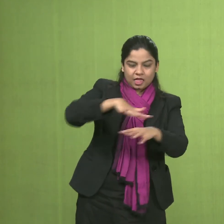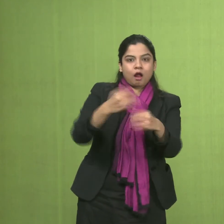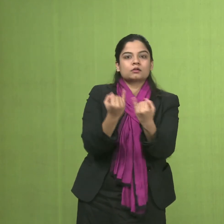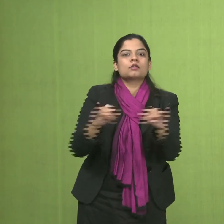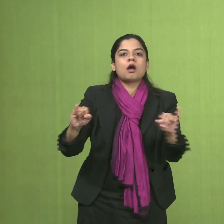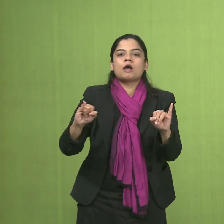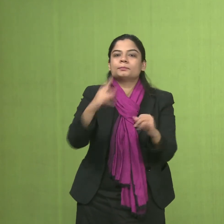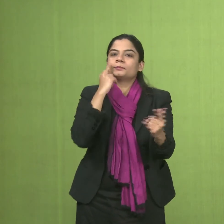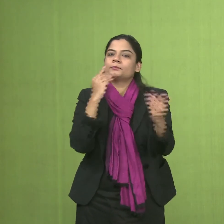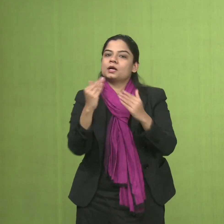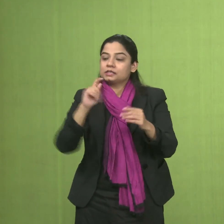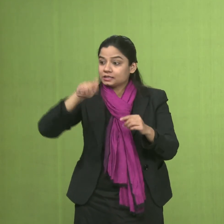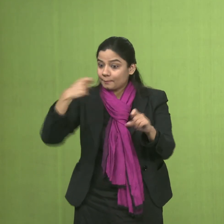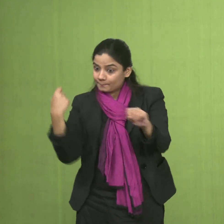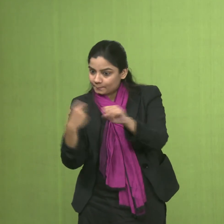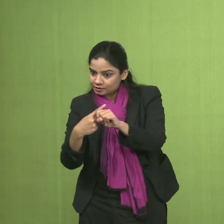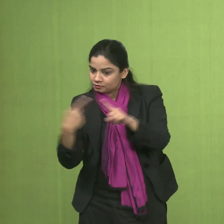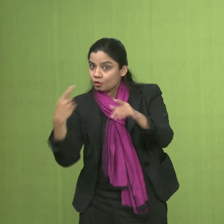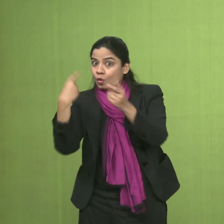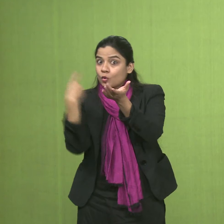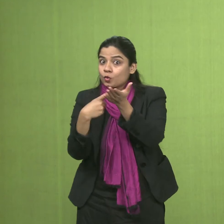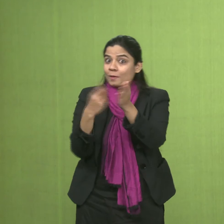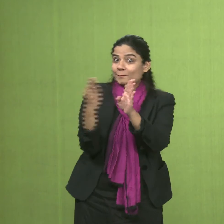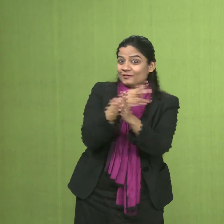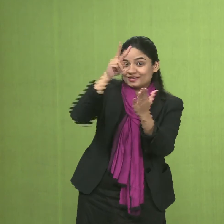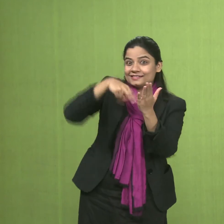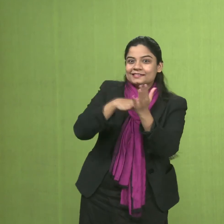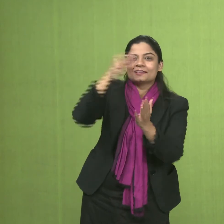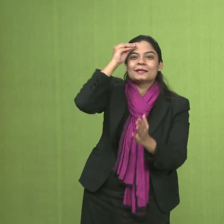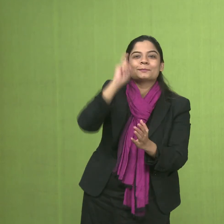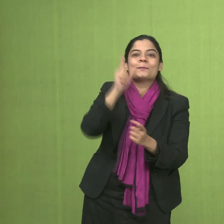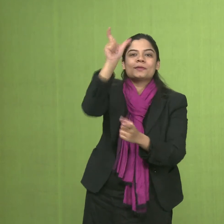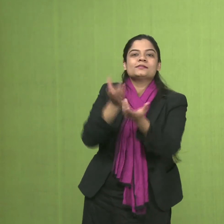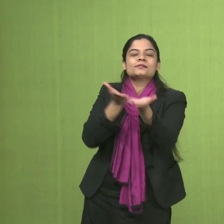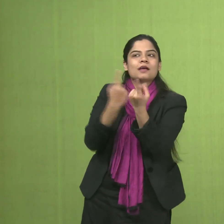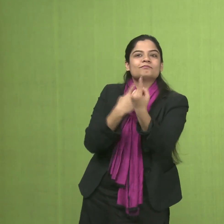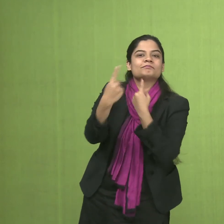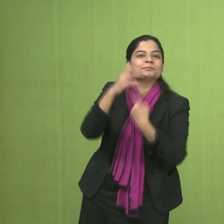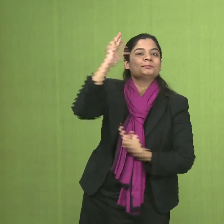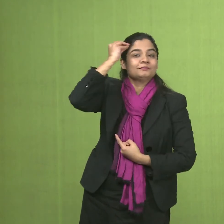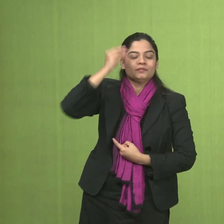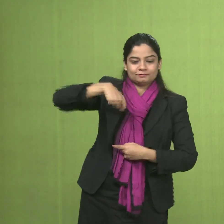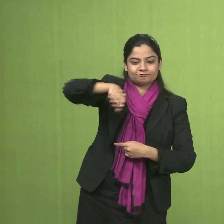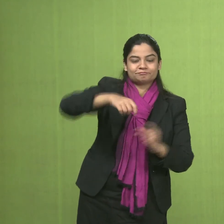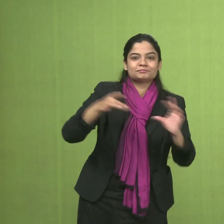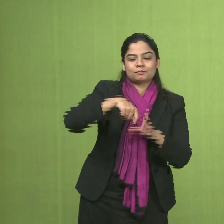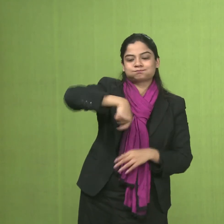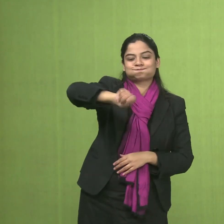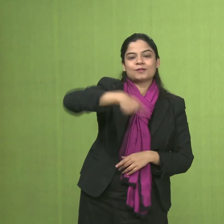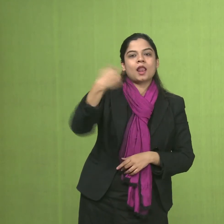metal spoons, because metal spoons can destroy it. It can go bad. Remember to always read the instructions. The instructions will be there